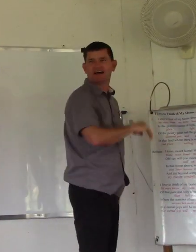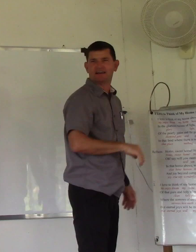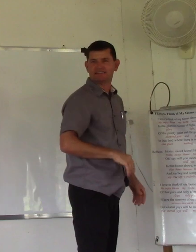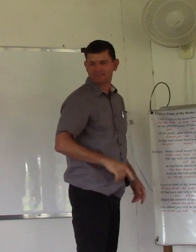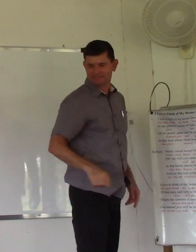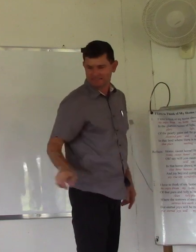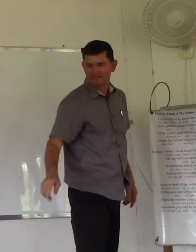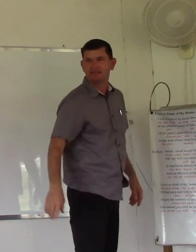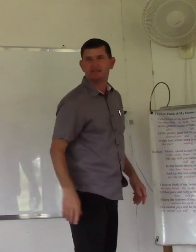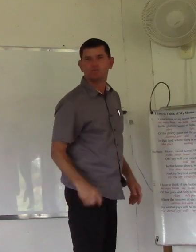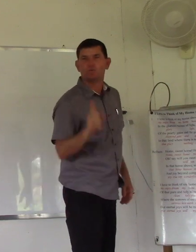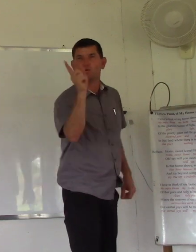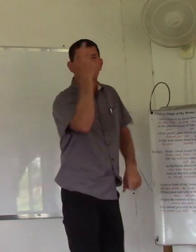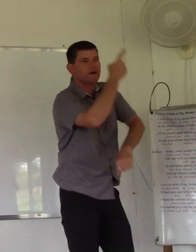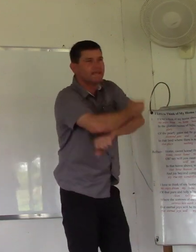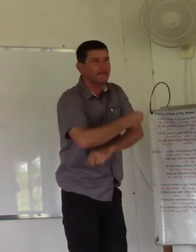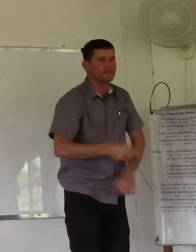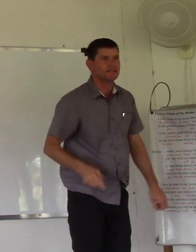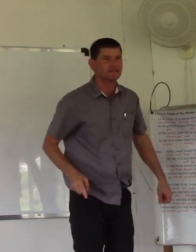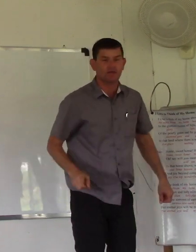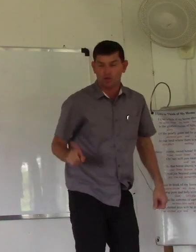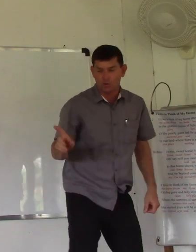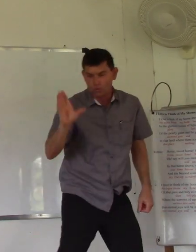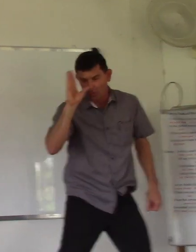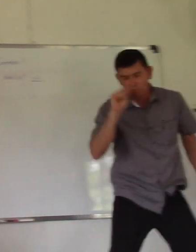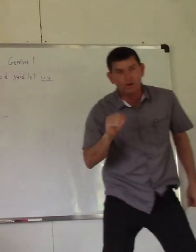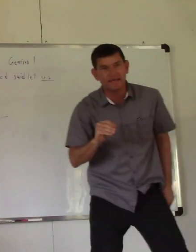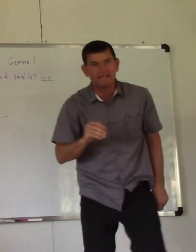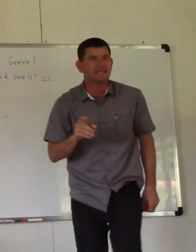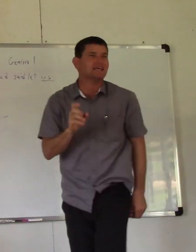Gone. One day, one boy,